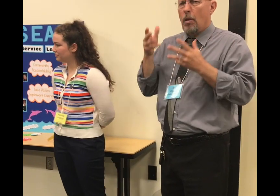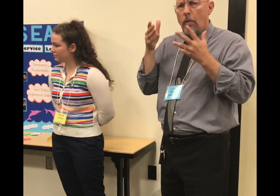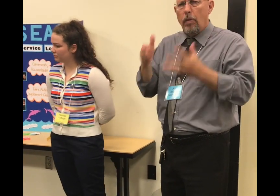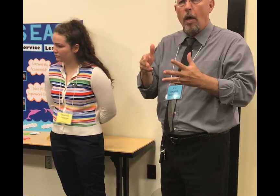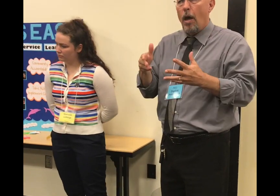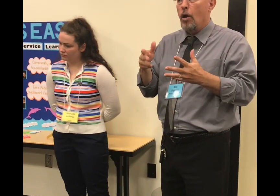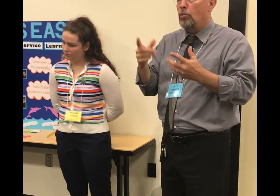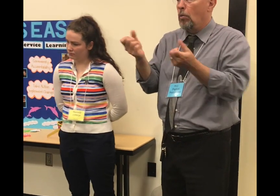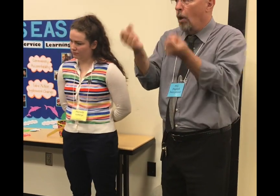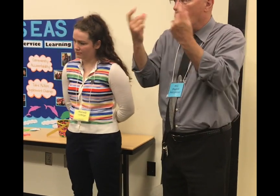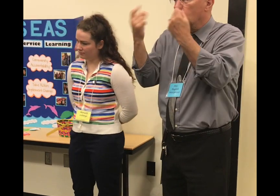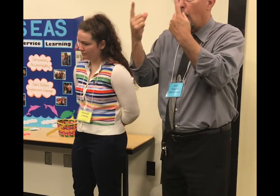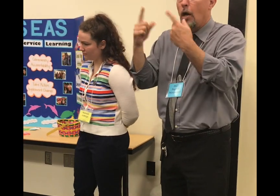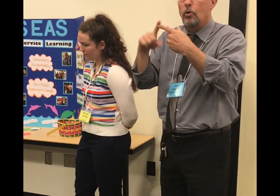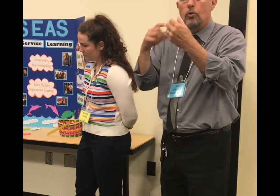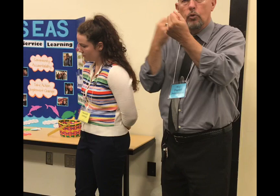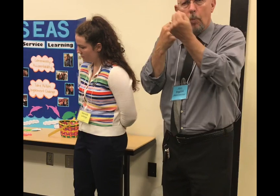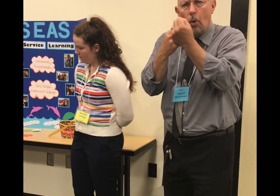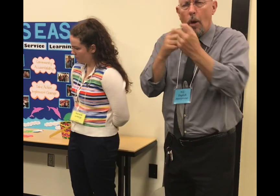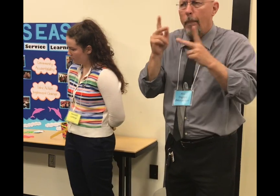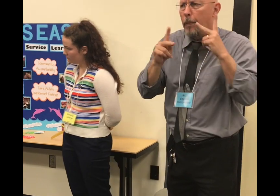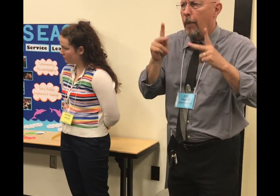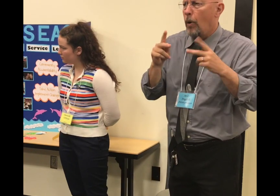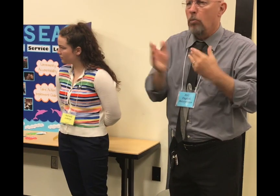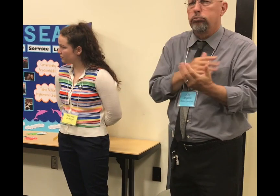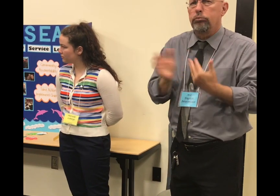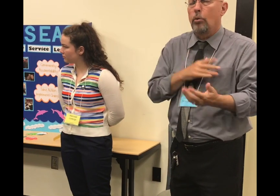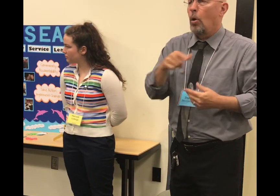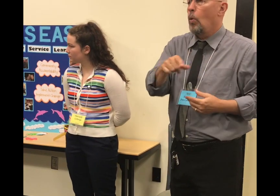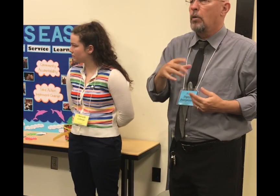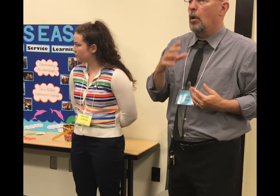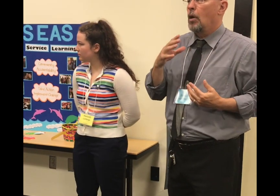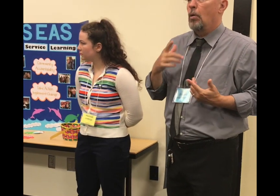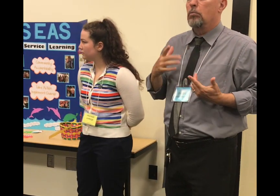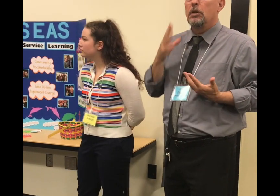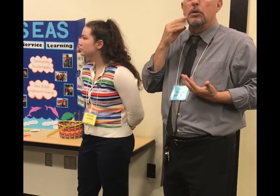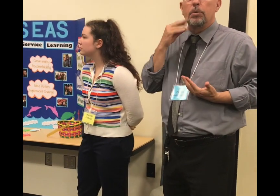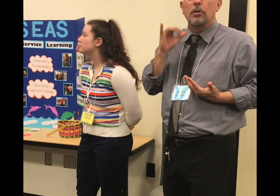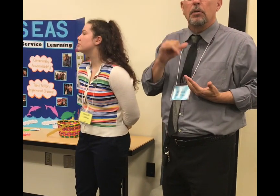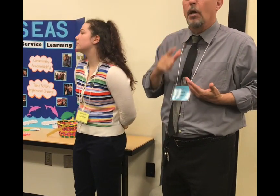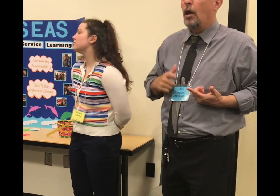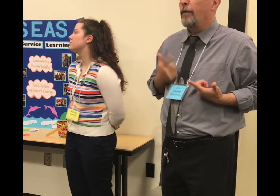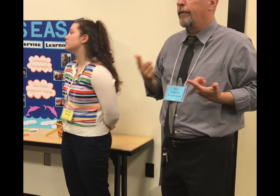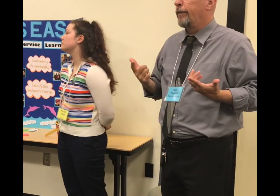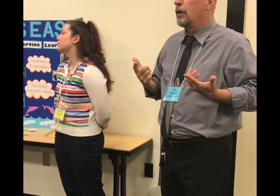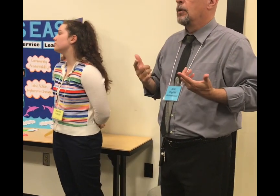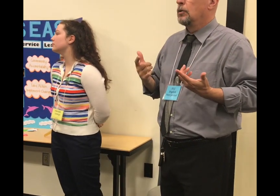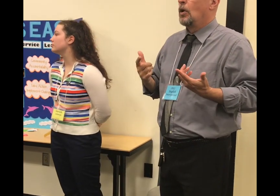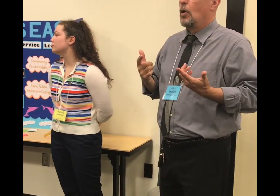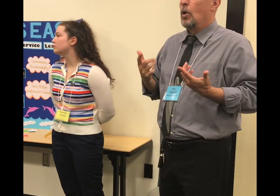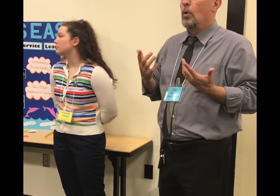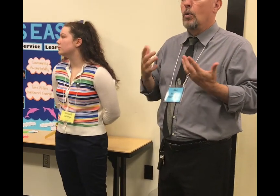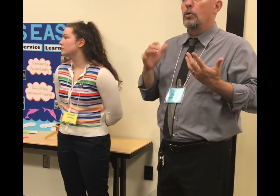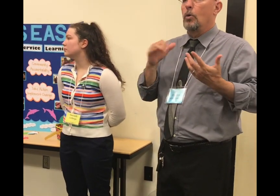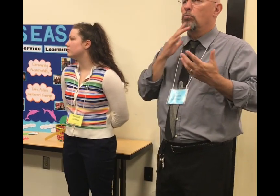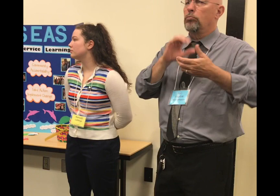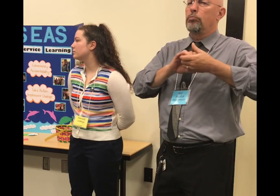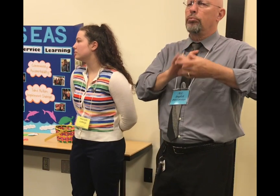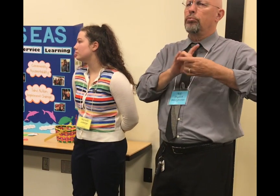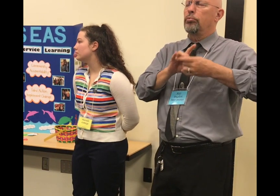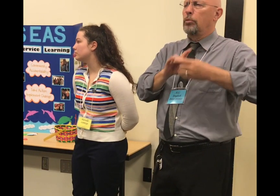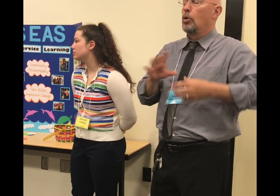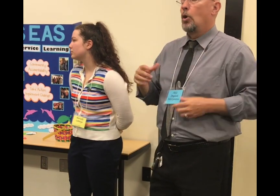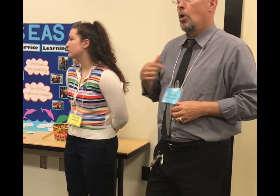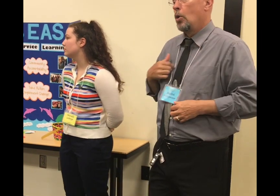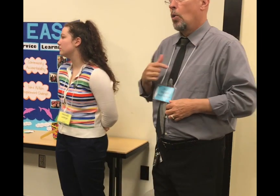understanding and supporting them through whatever they're going through, to be accountable and learning what it is they were going through. And